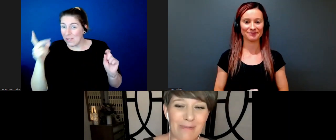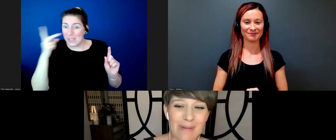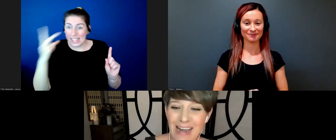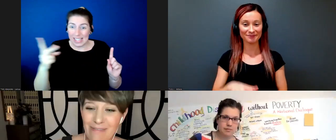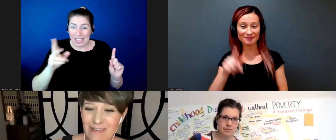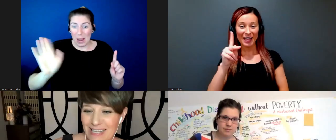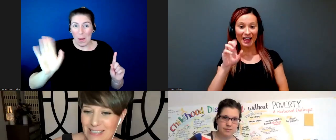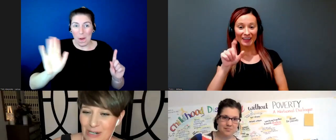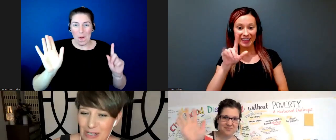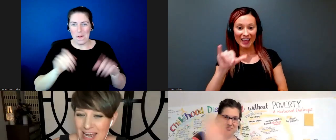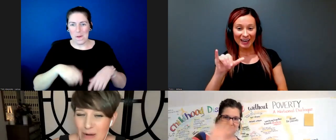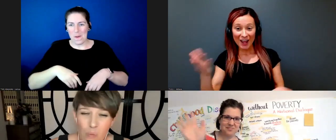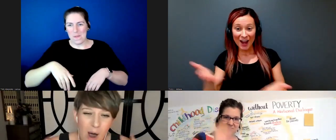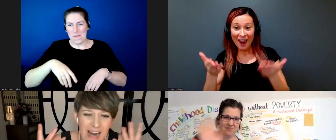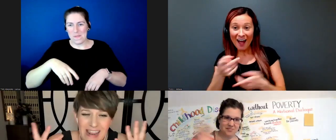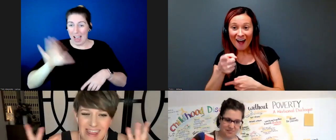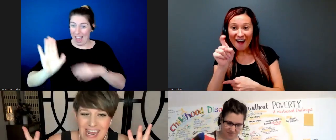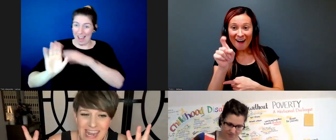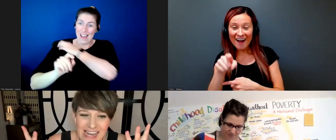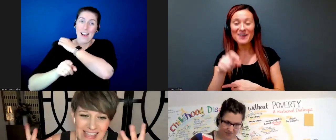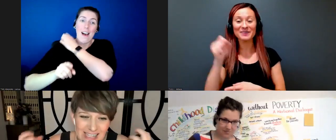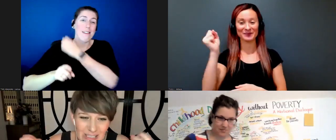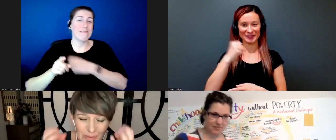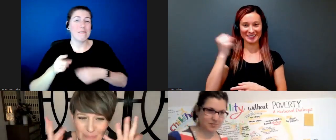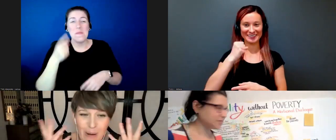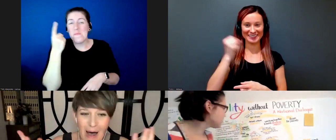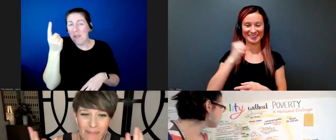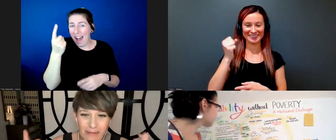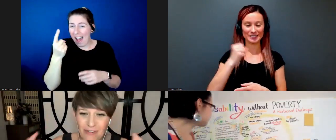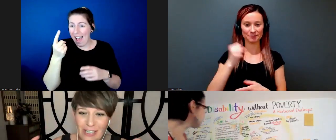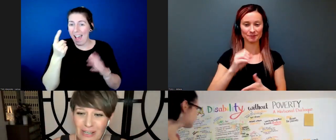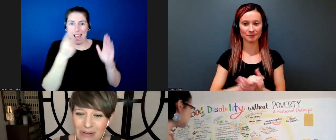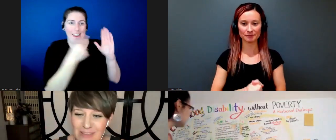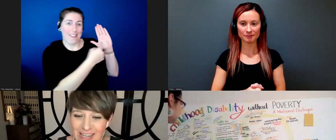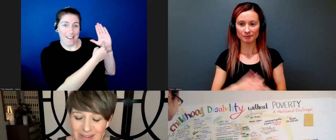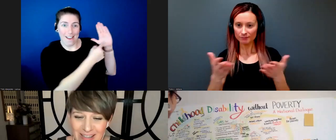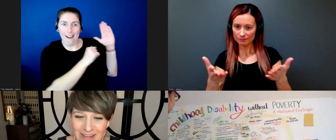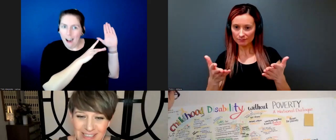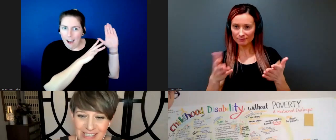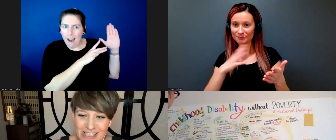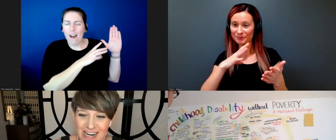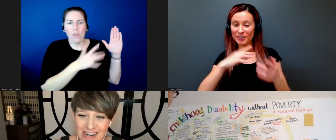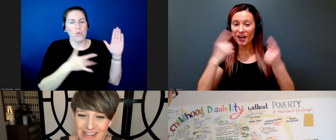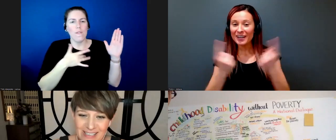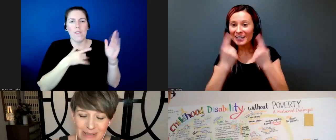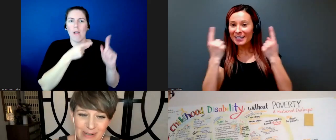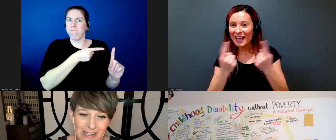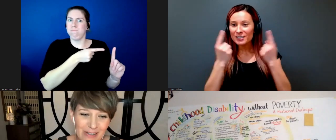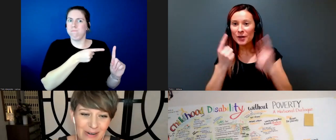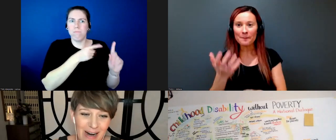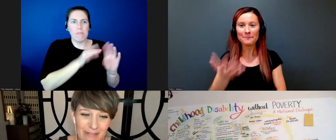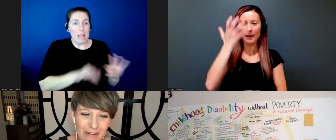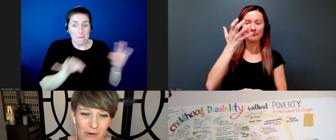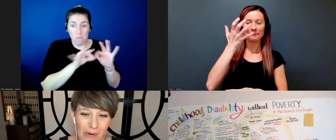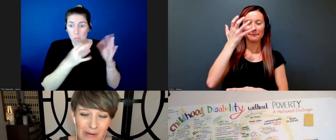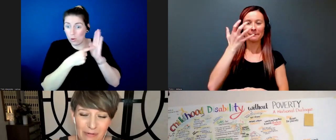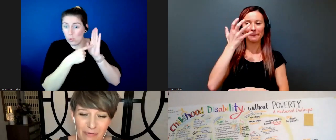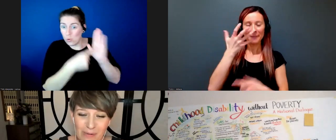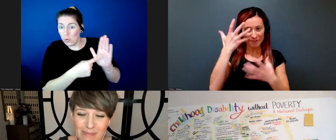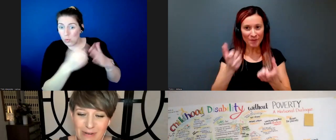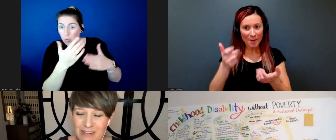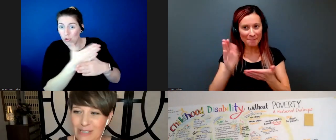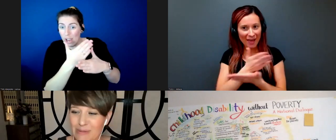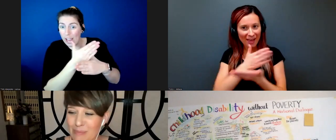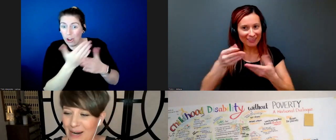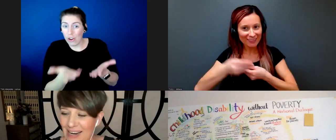give a wave? Is there like one thing that's really popped for you that you'd love to share just to bring your graphic forward before